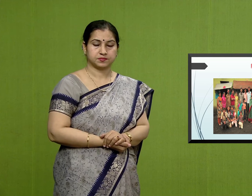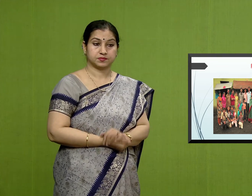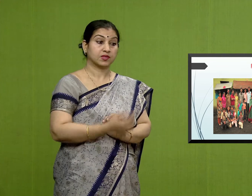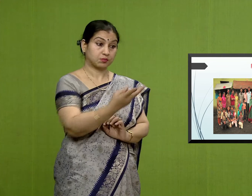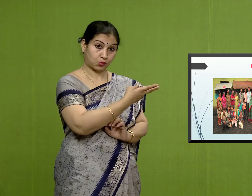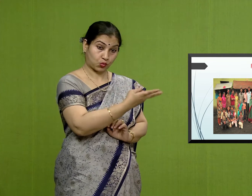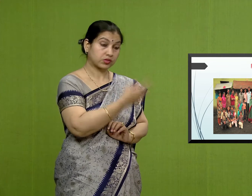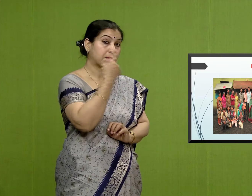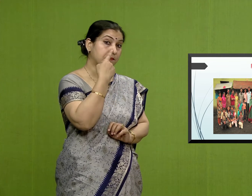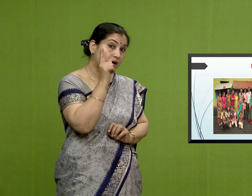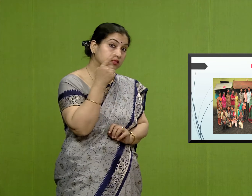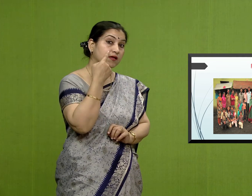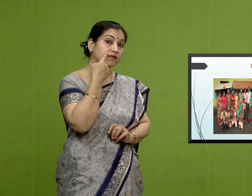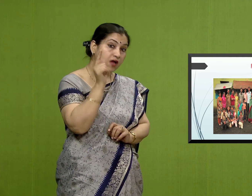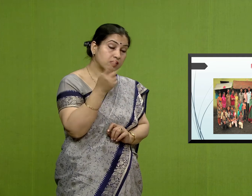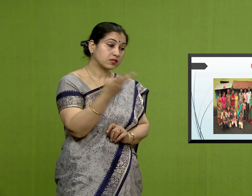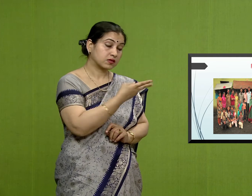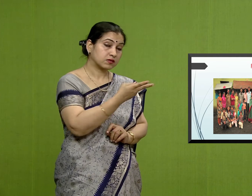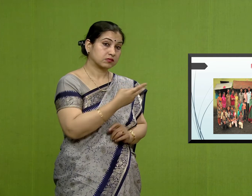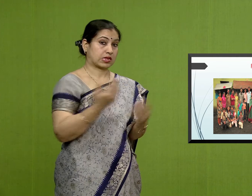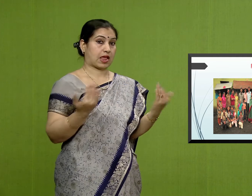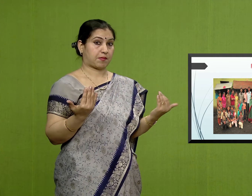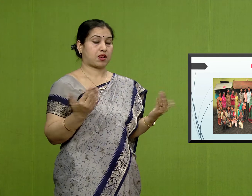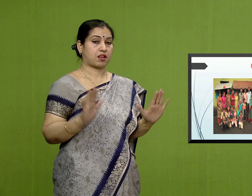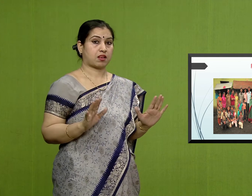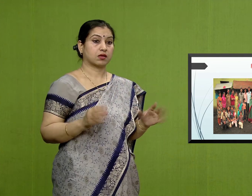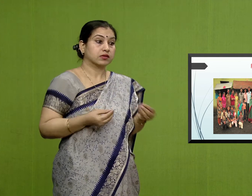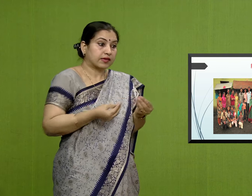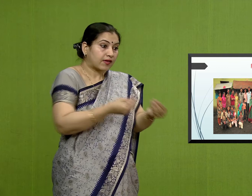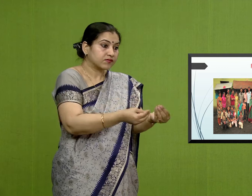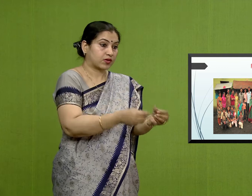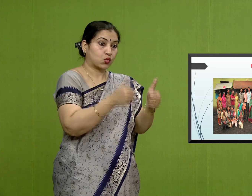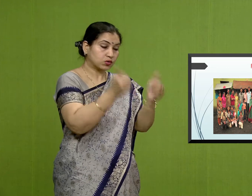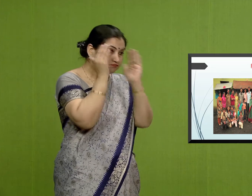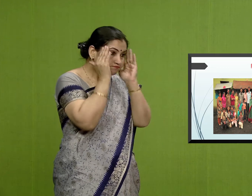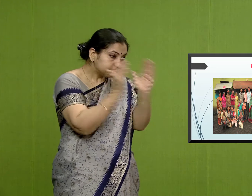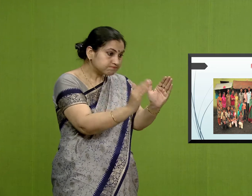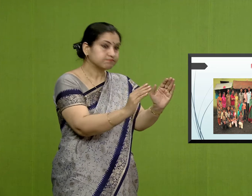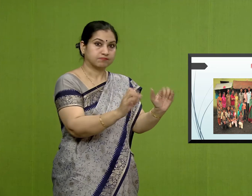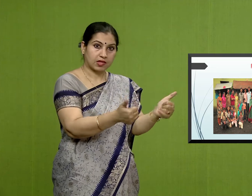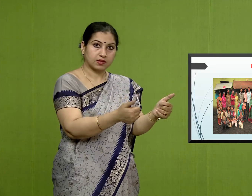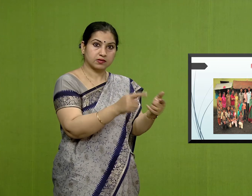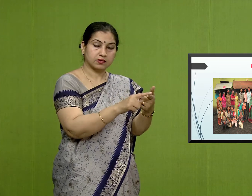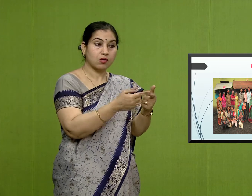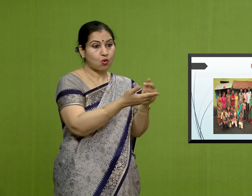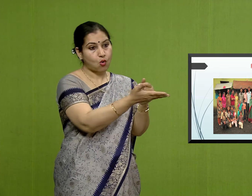Both mother and father are able to give them good attention to all